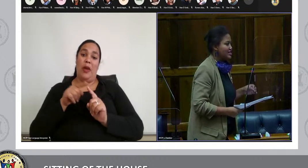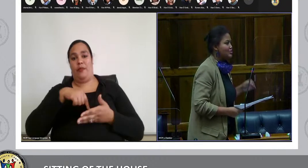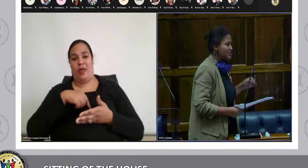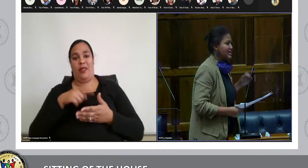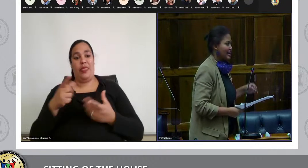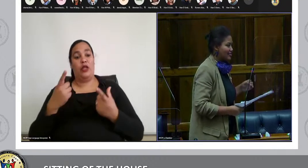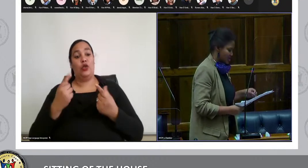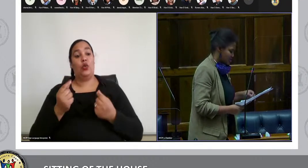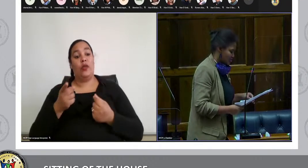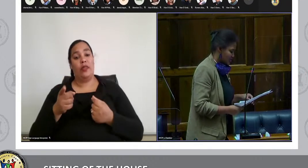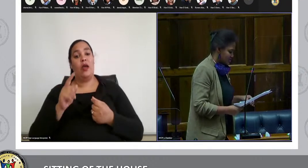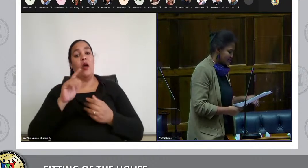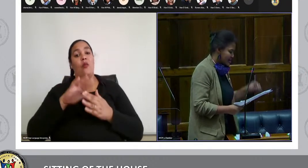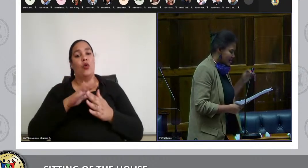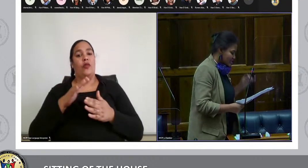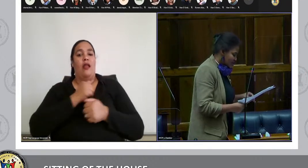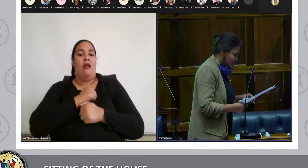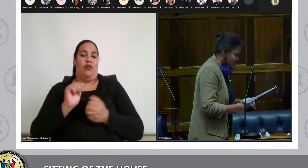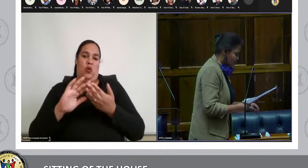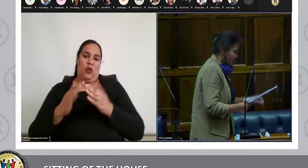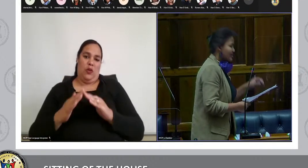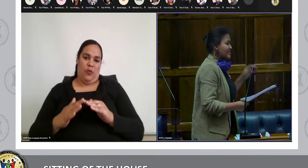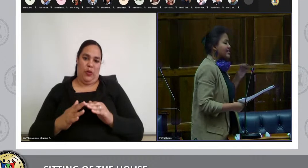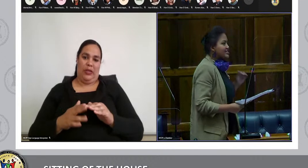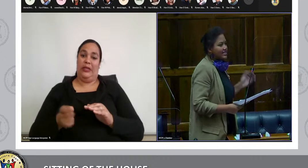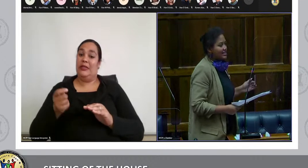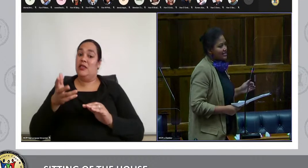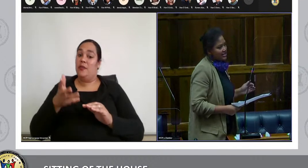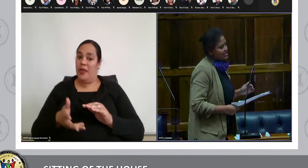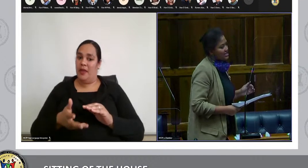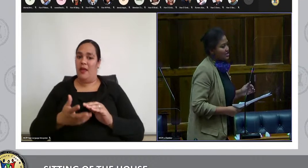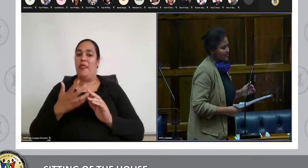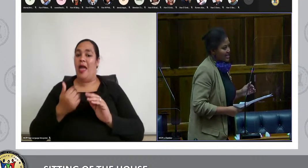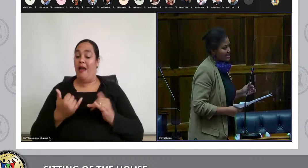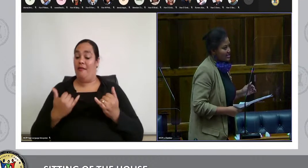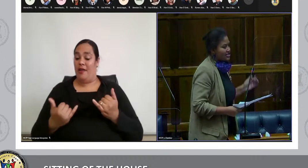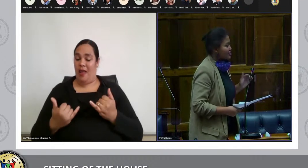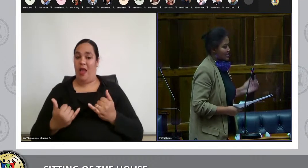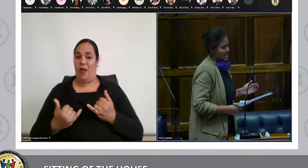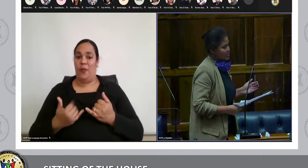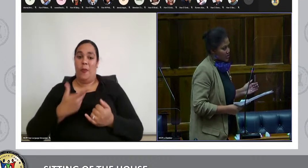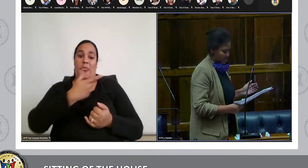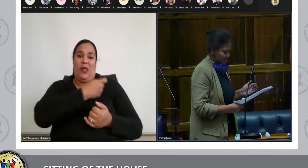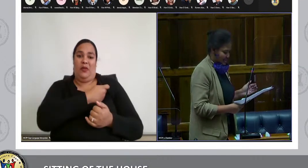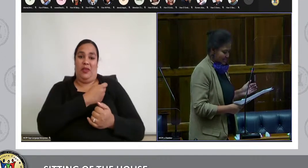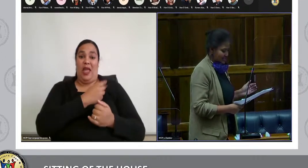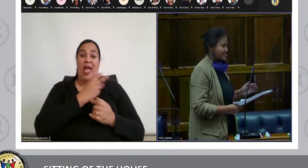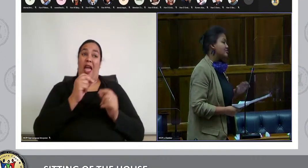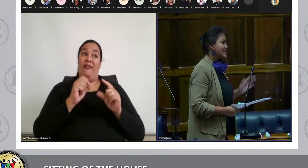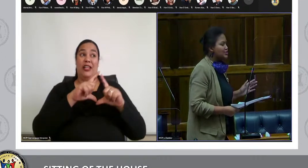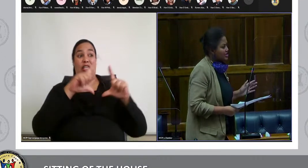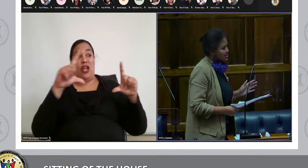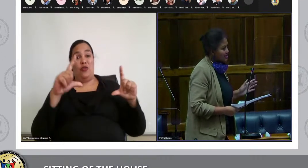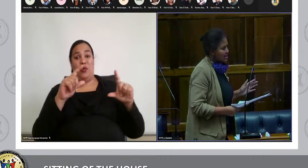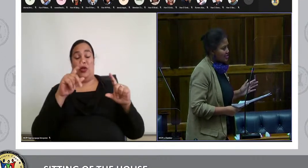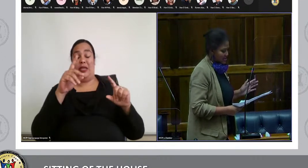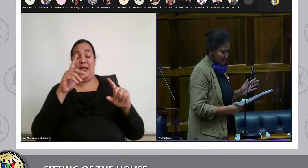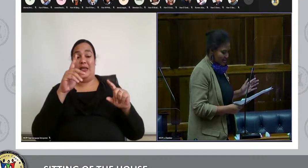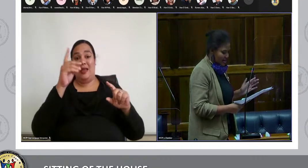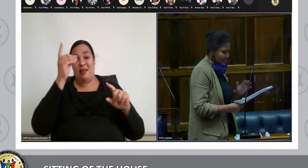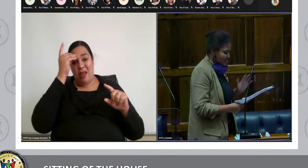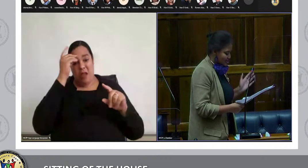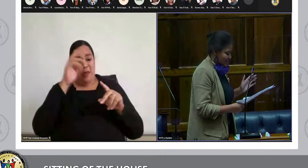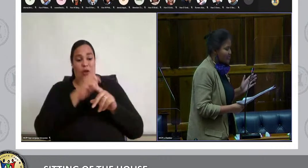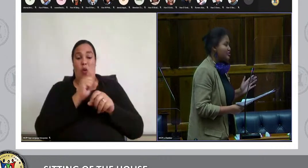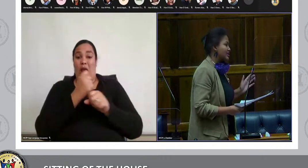They're doing this because they love their communities. Speaker, there is currently, in terms of vaccines, there's no dashboard in KZN, there's no dashboard in